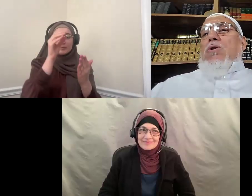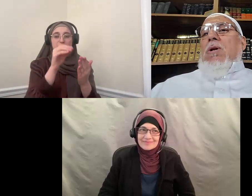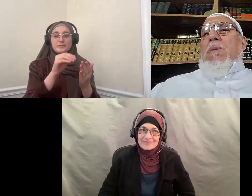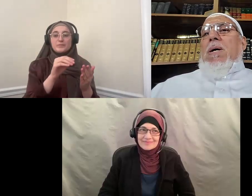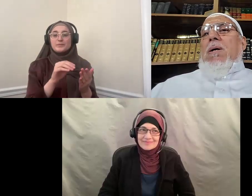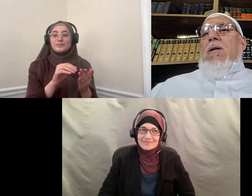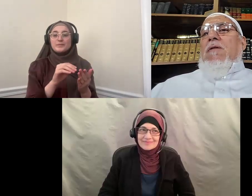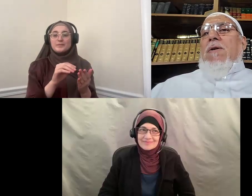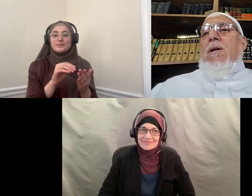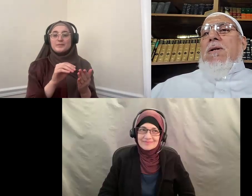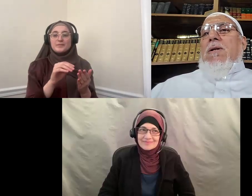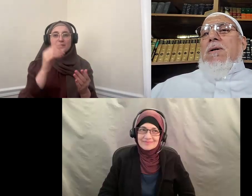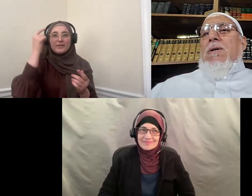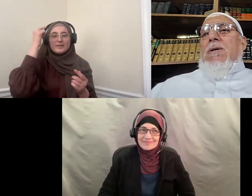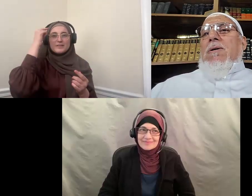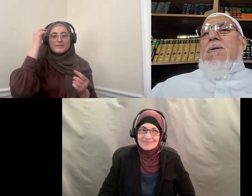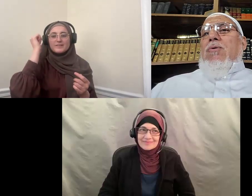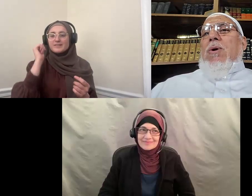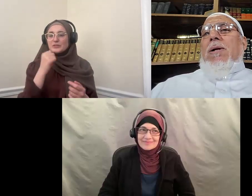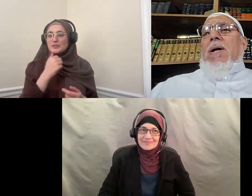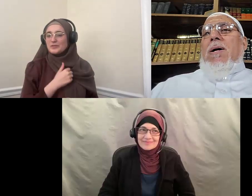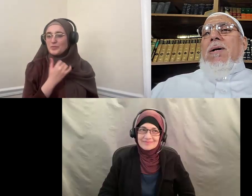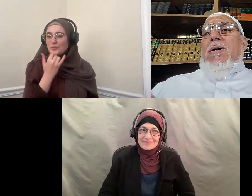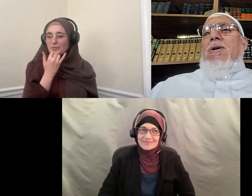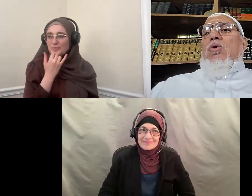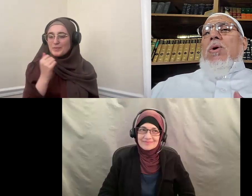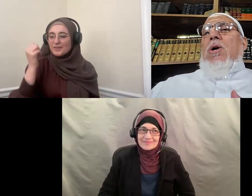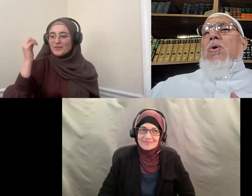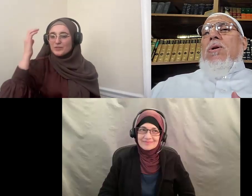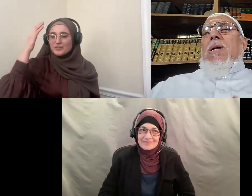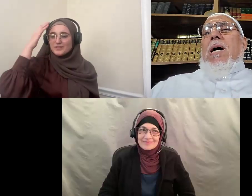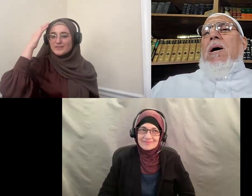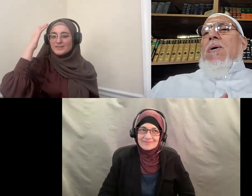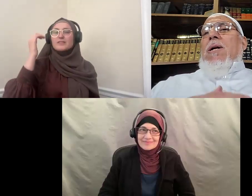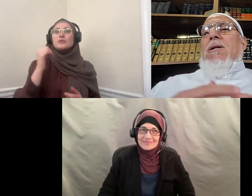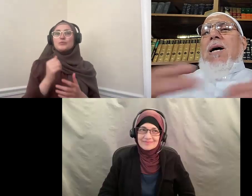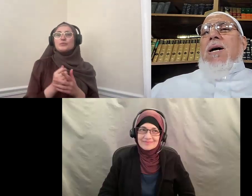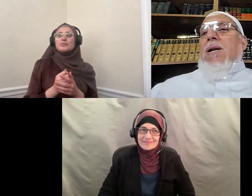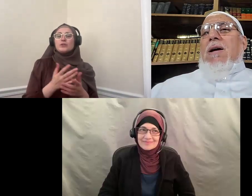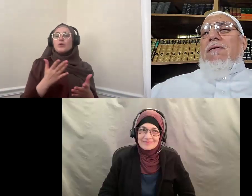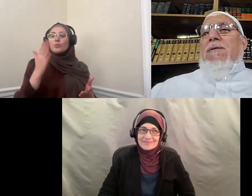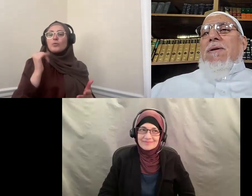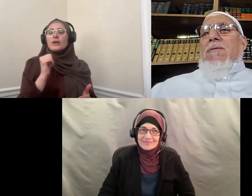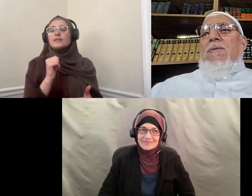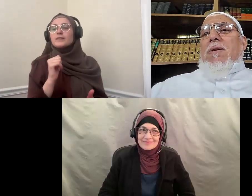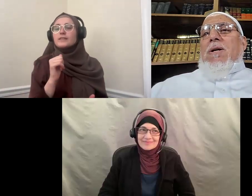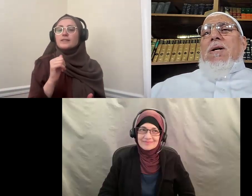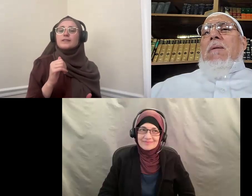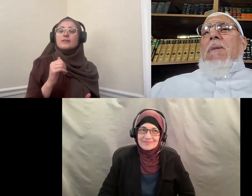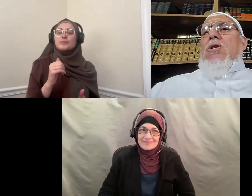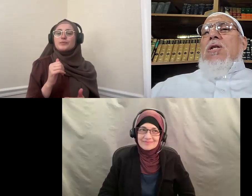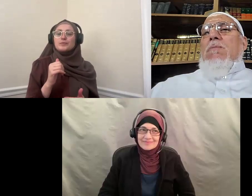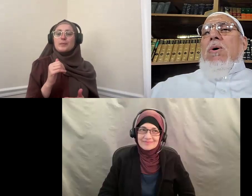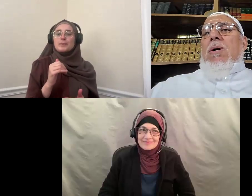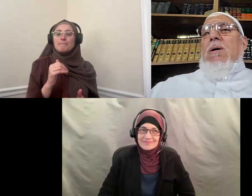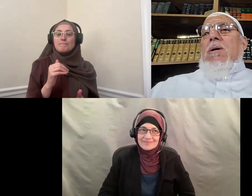why should it be difficult for Allah to record our entire life in a